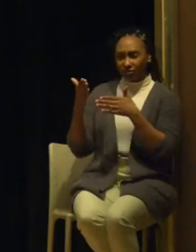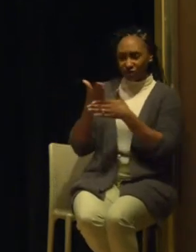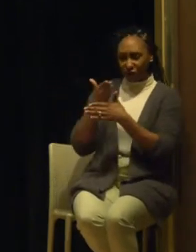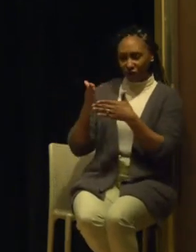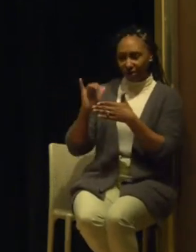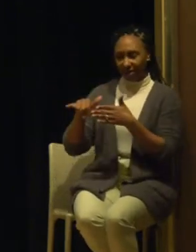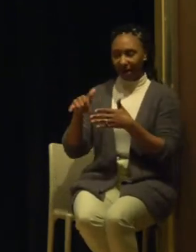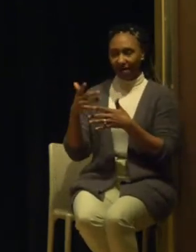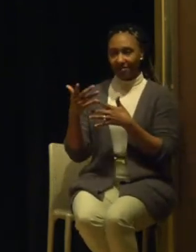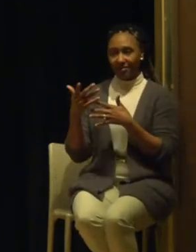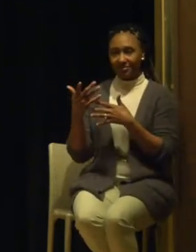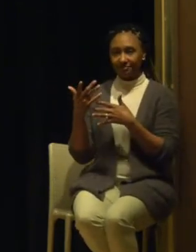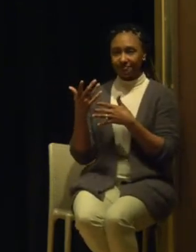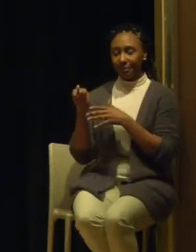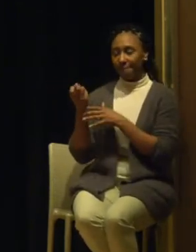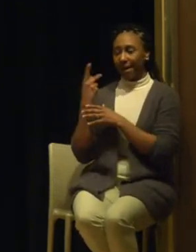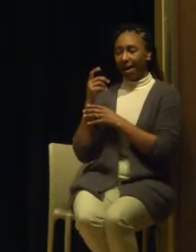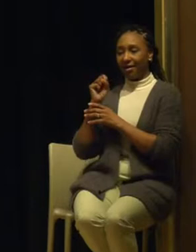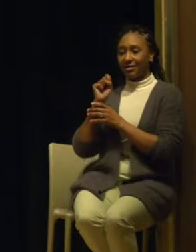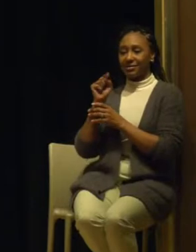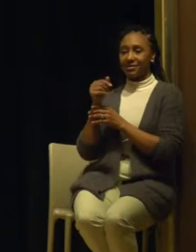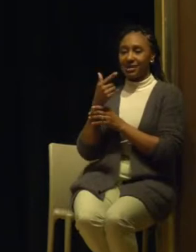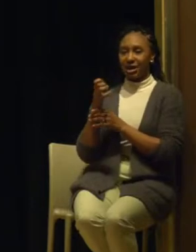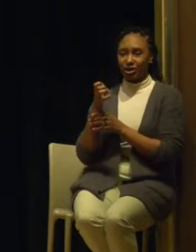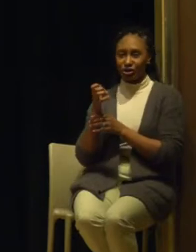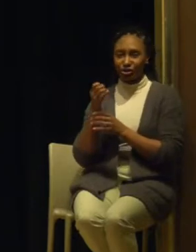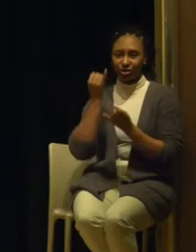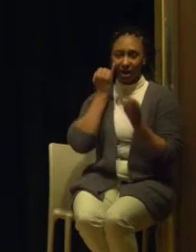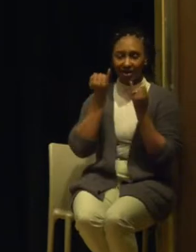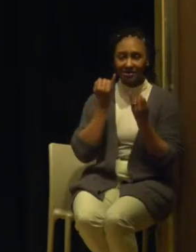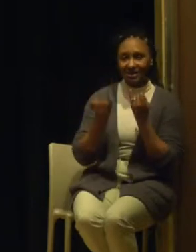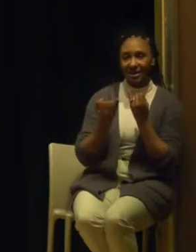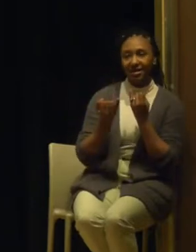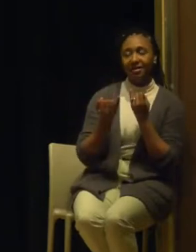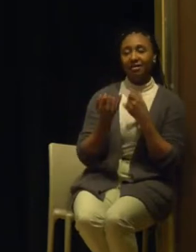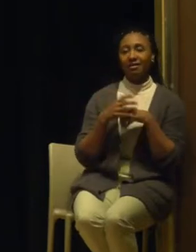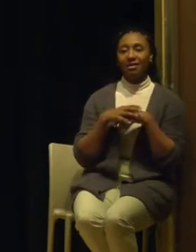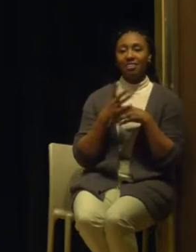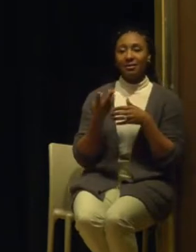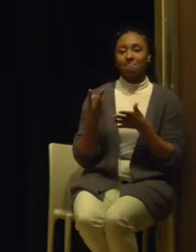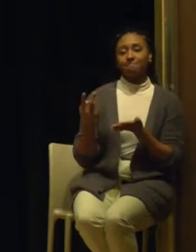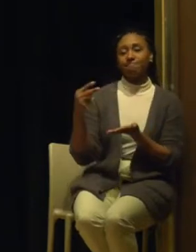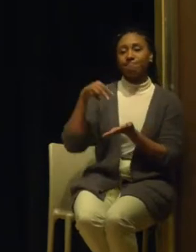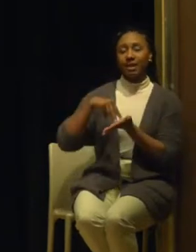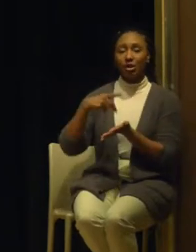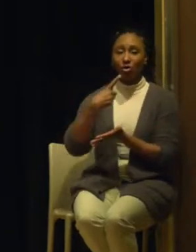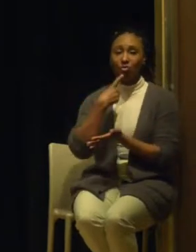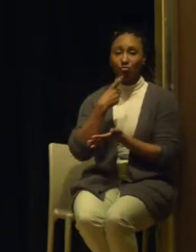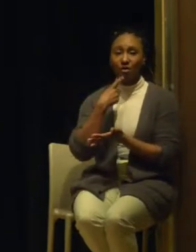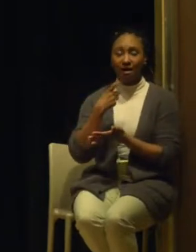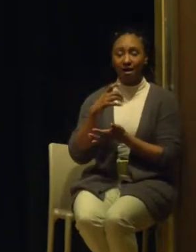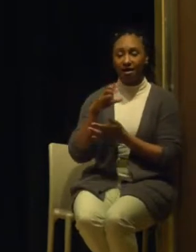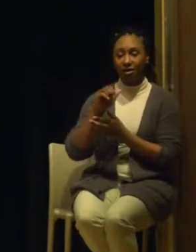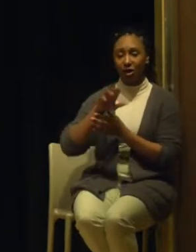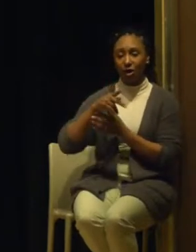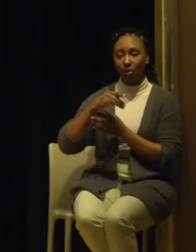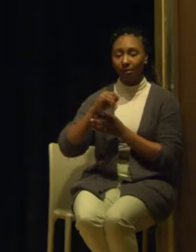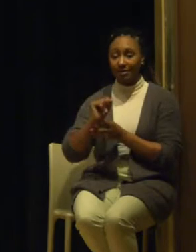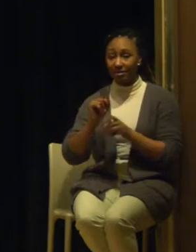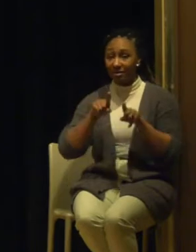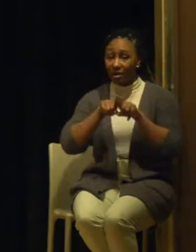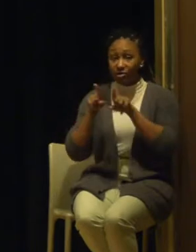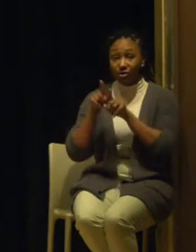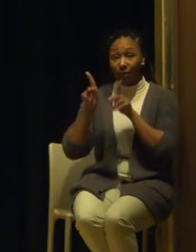being CEO and then having transitioned to the red carpet. Mm-hmm. And then knowing that people watching,